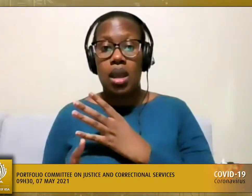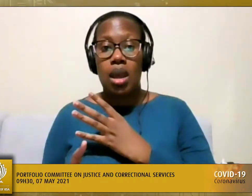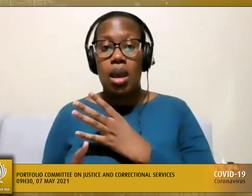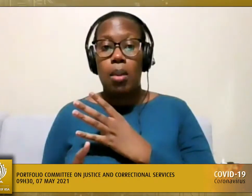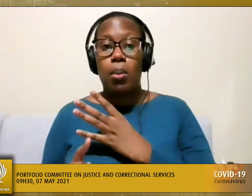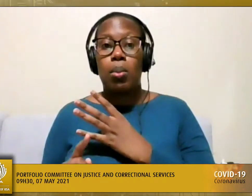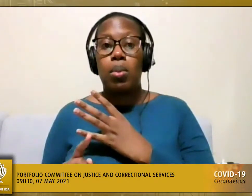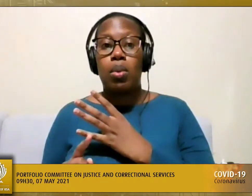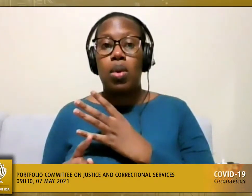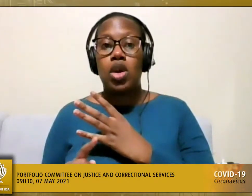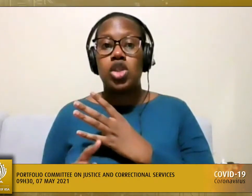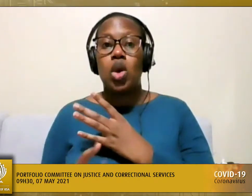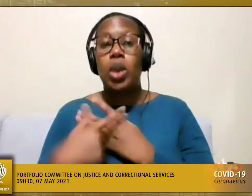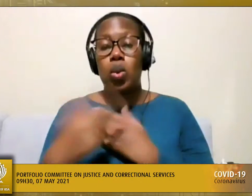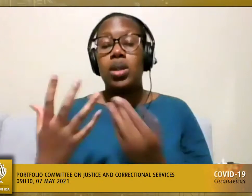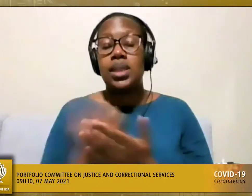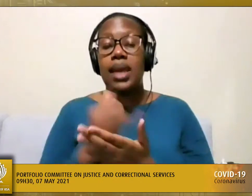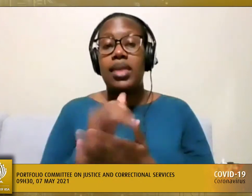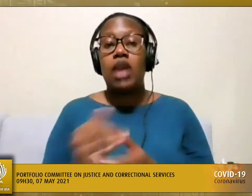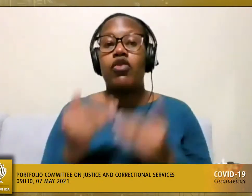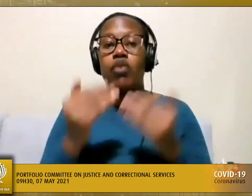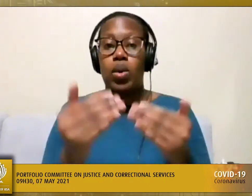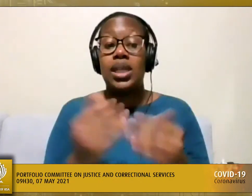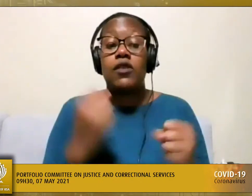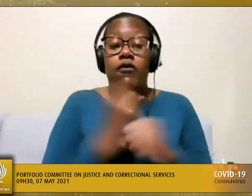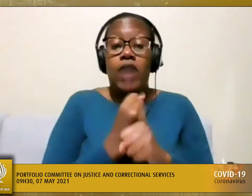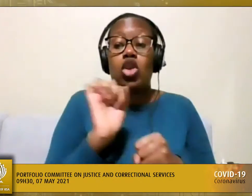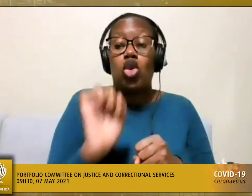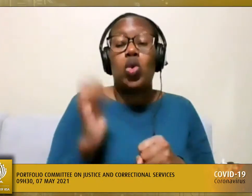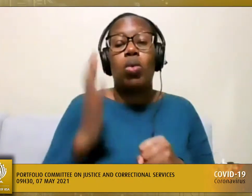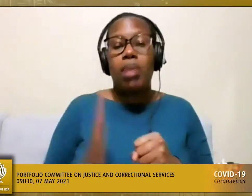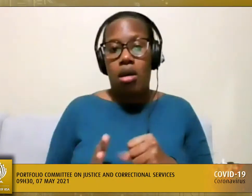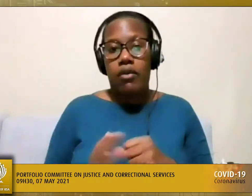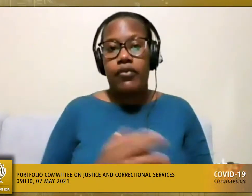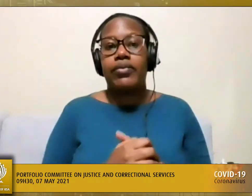we we will be taking forward as a fight on your behalf